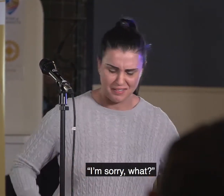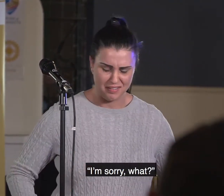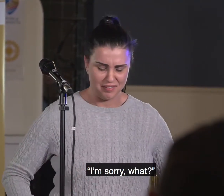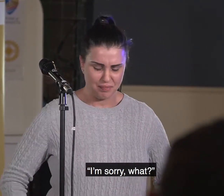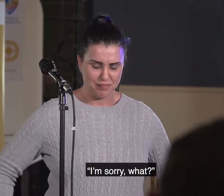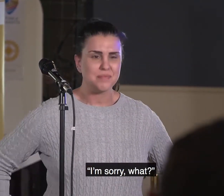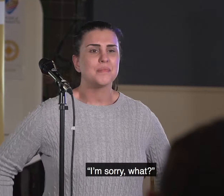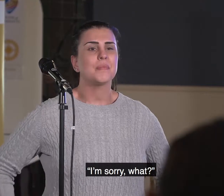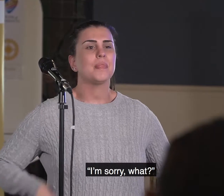what?